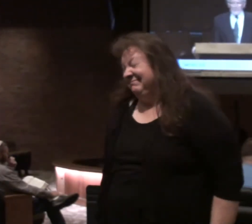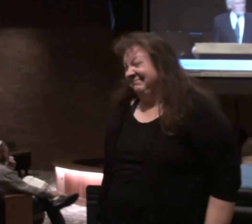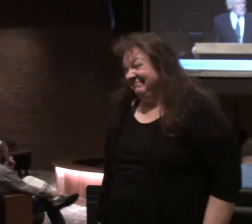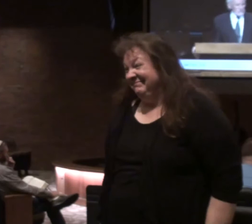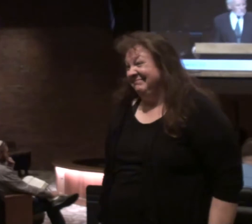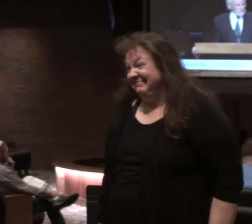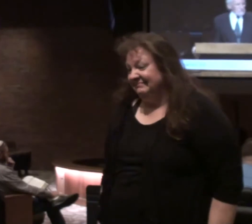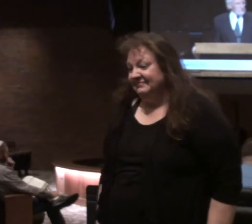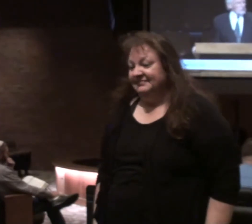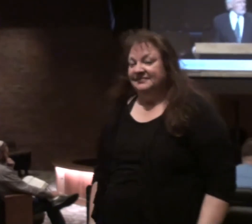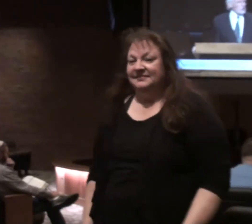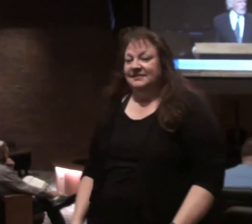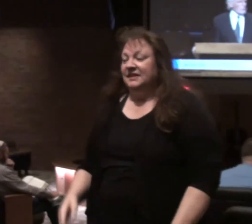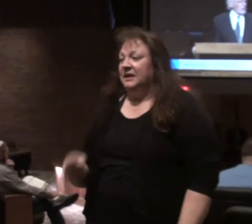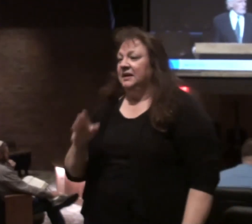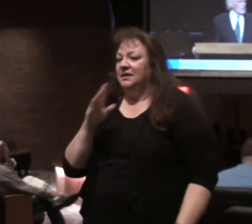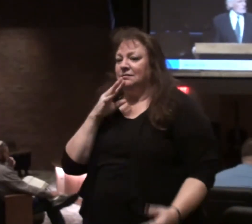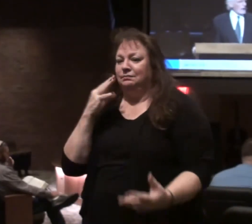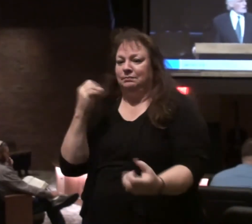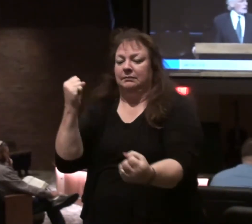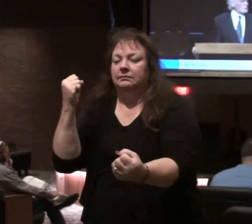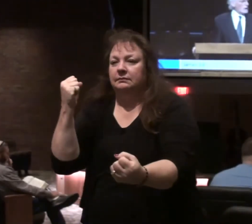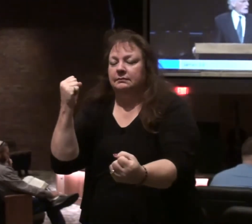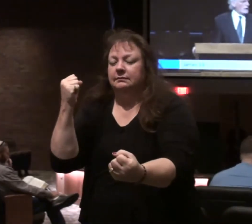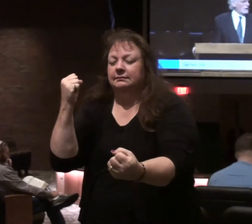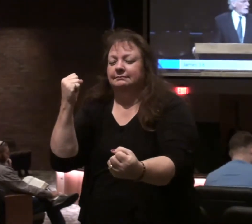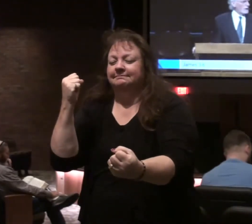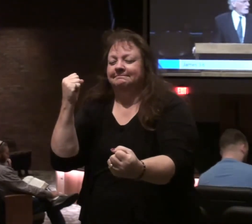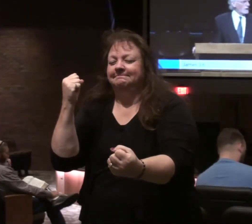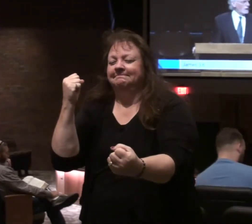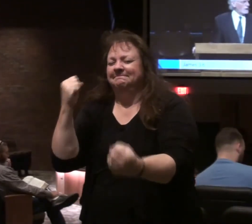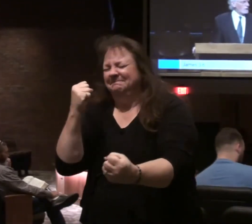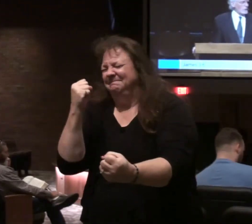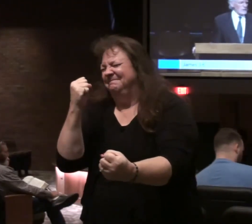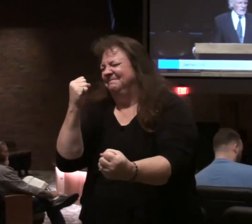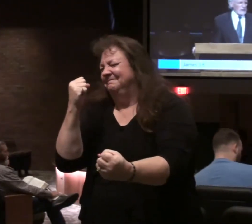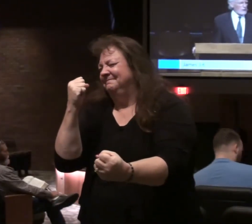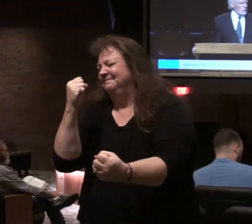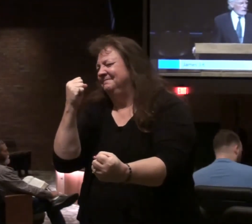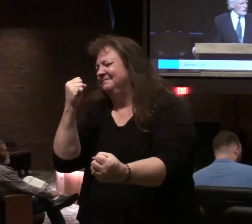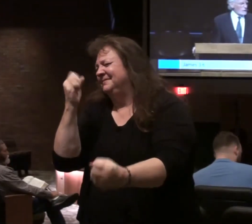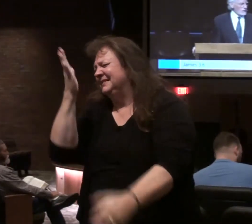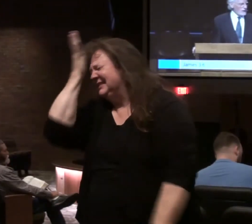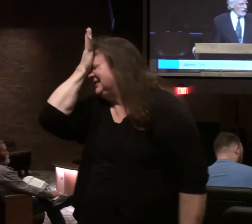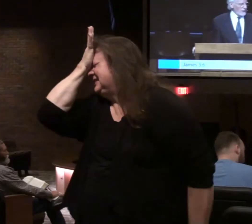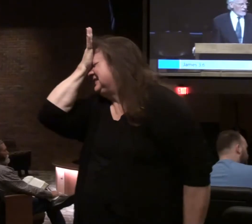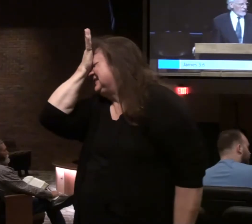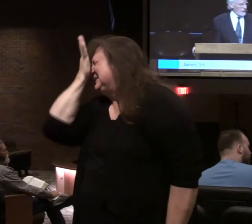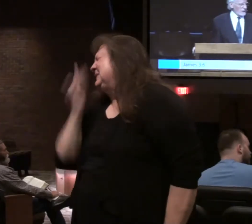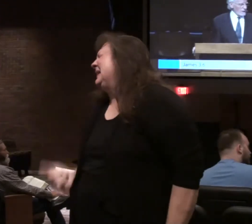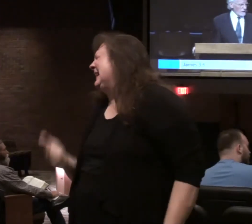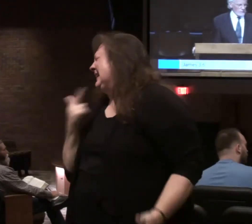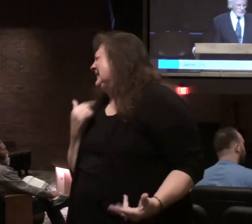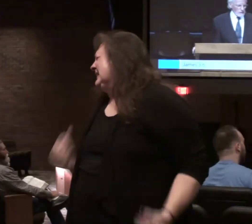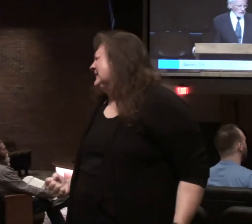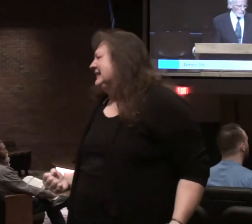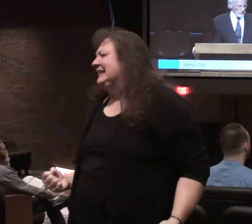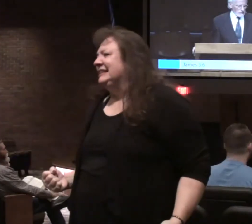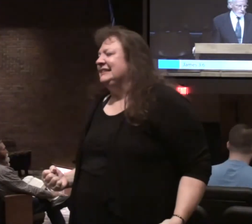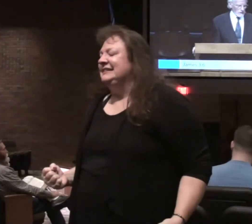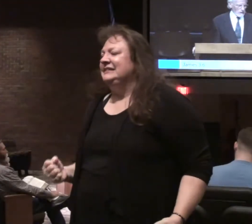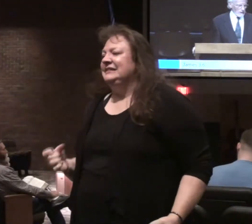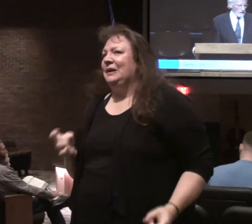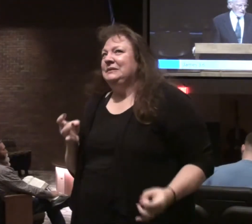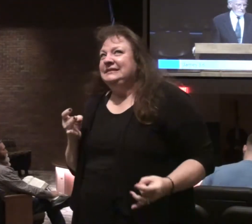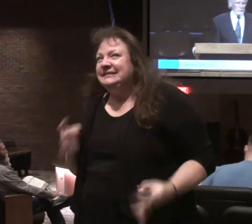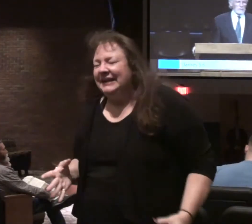And it just that quick, you can say something. After you said it, you say, why would I say that? Well, that was a terrible thing